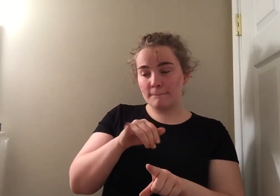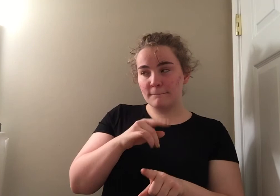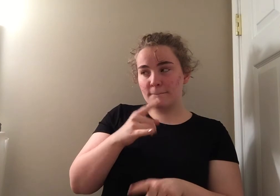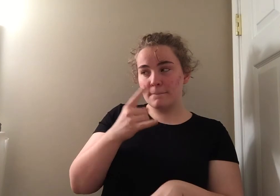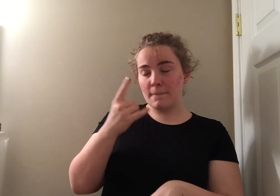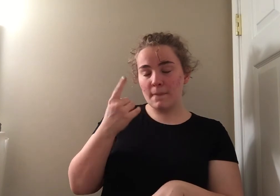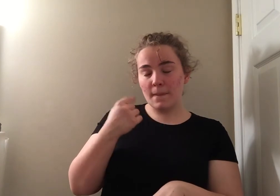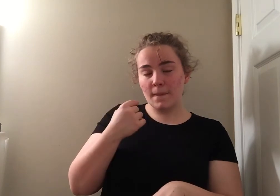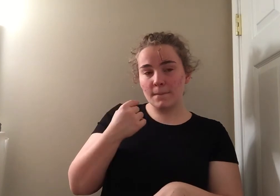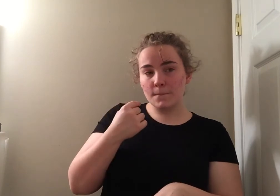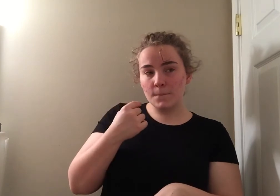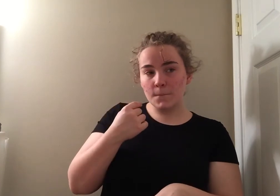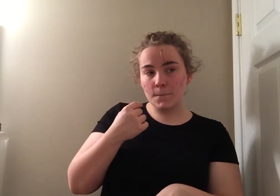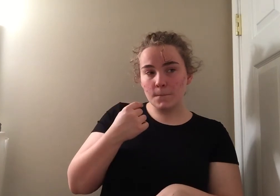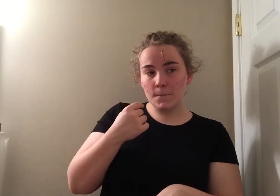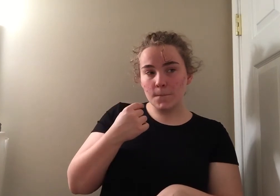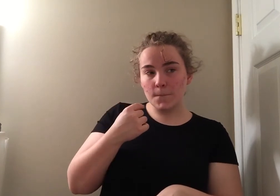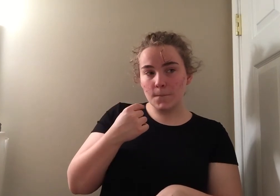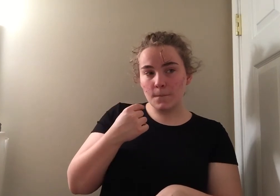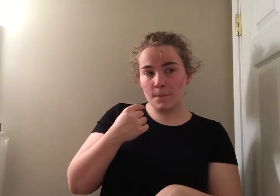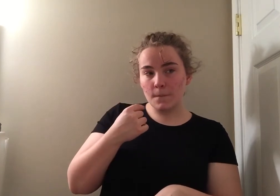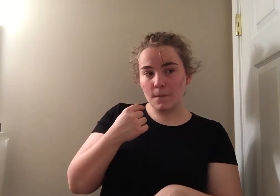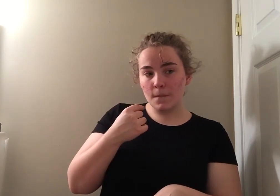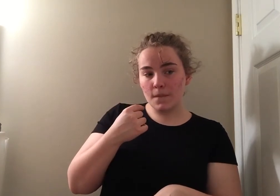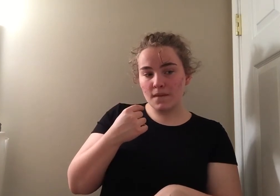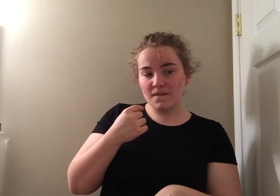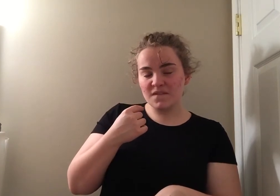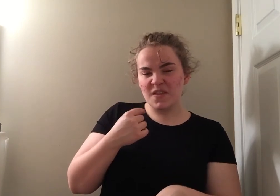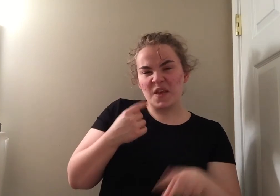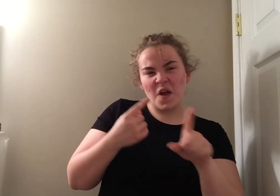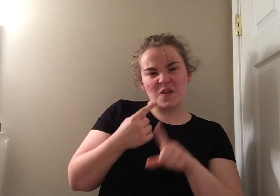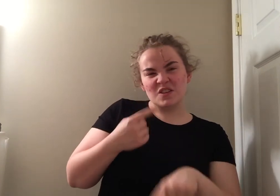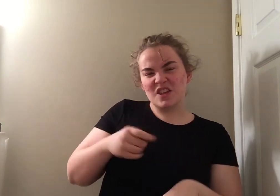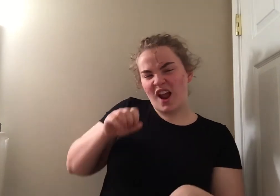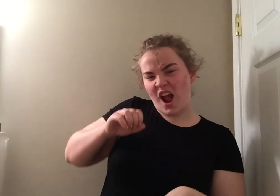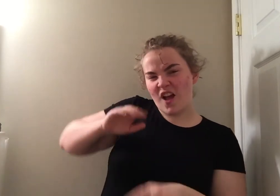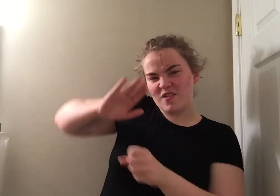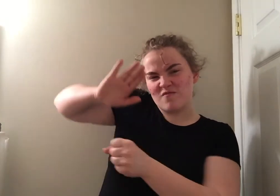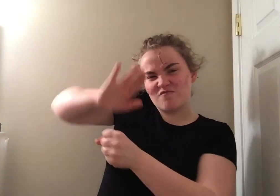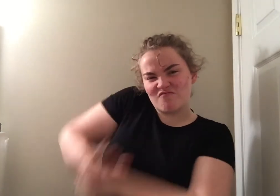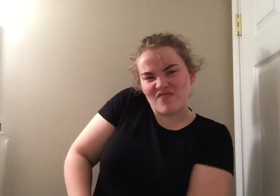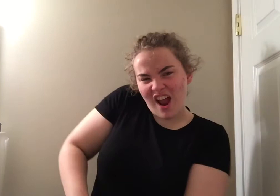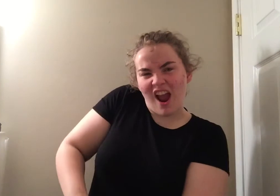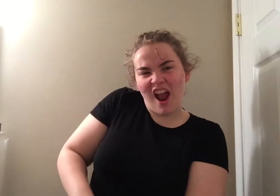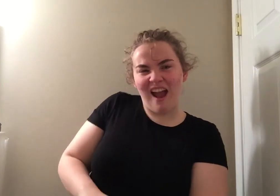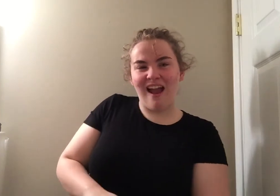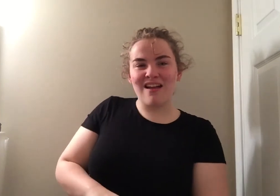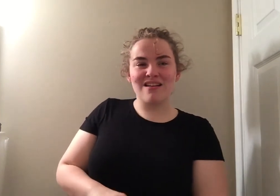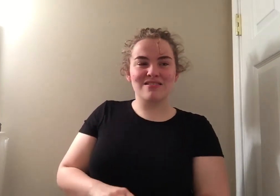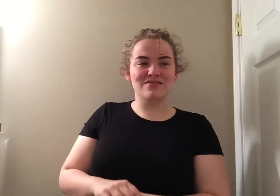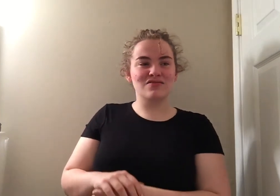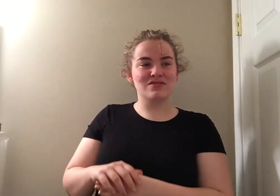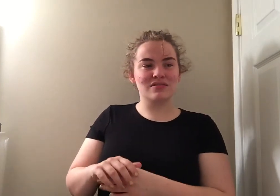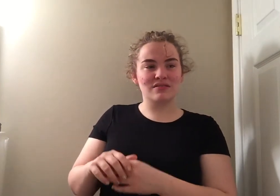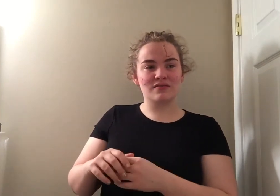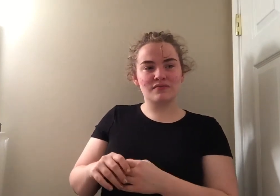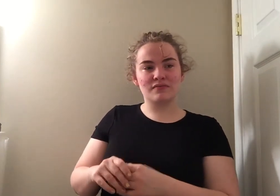rock and him, so she smashed it, and then he went back into the house and started selling